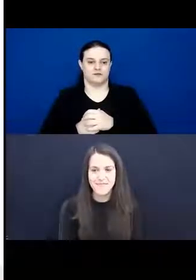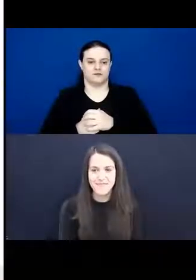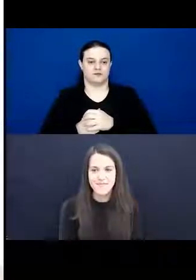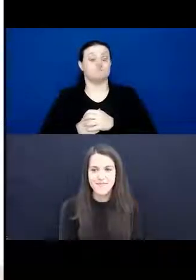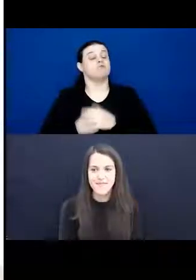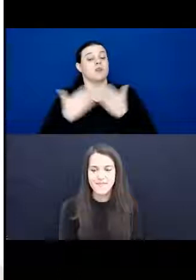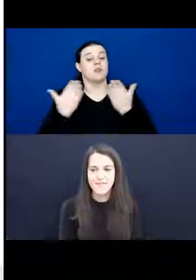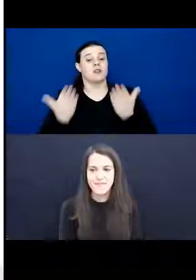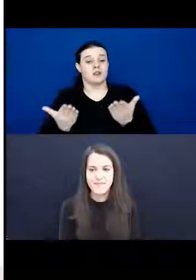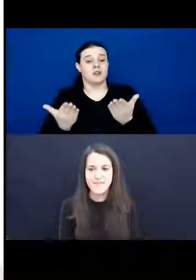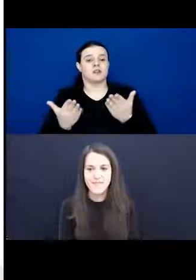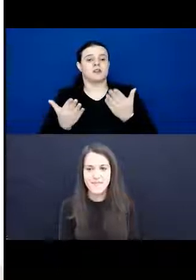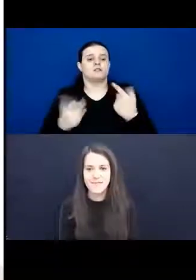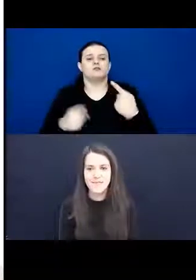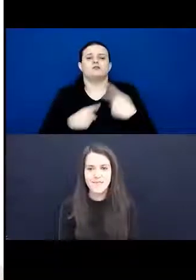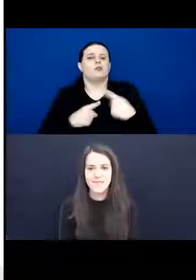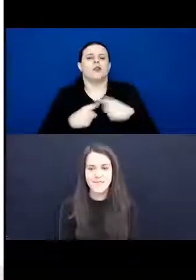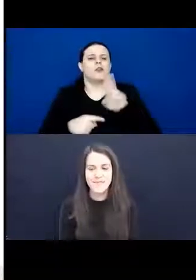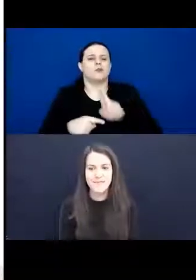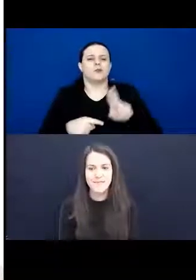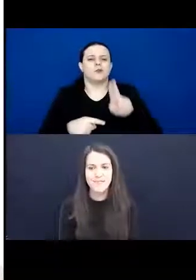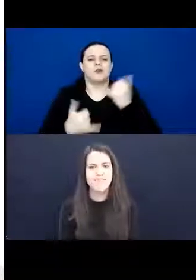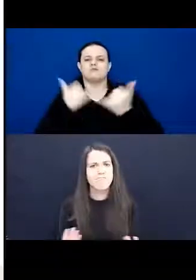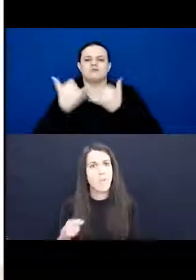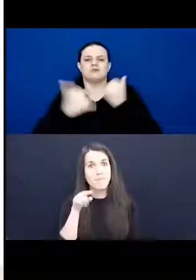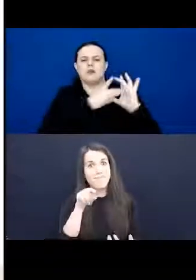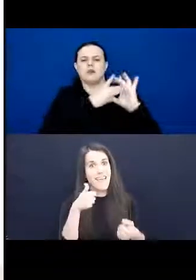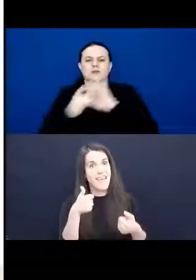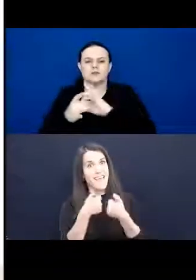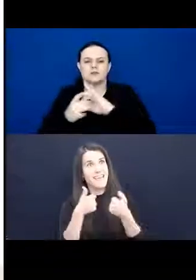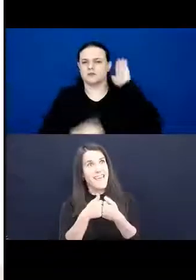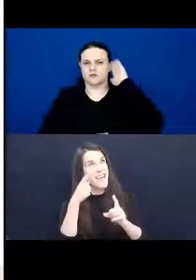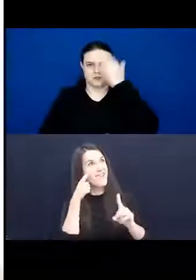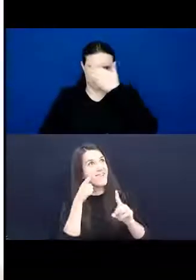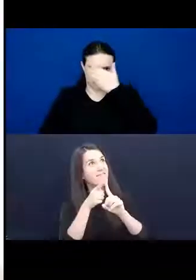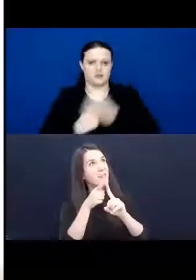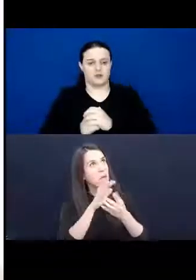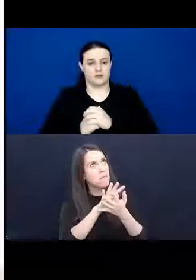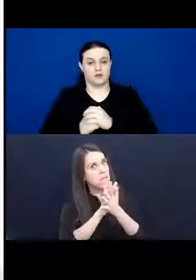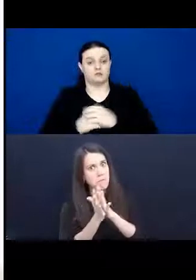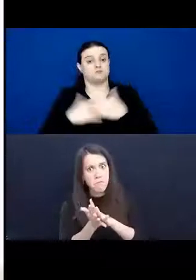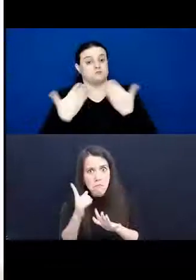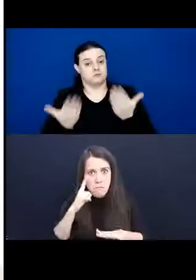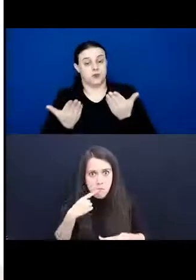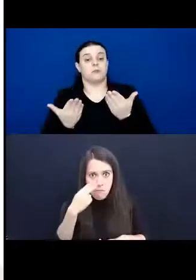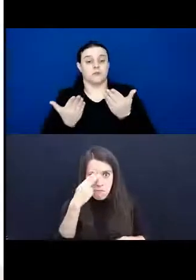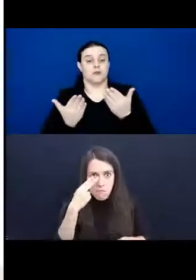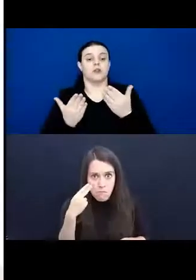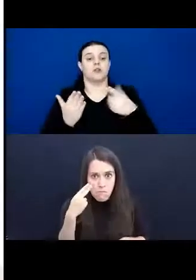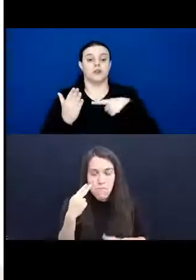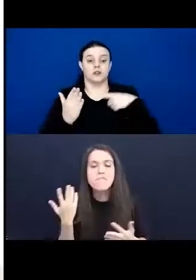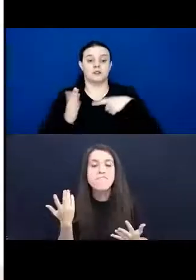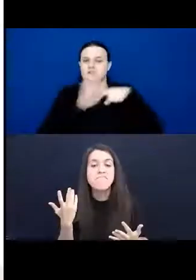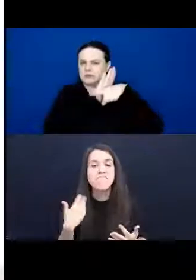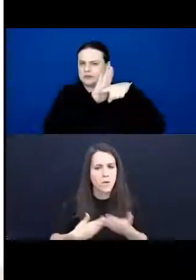So why to use gamification in the context of deafblindness? Well, according to past